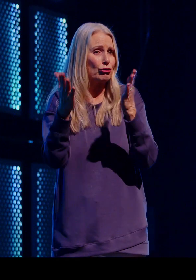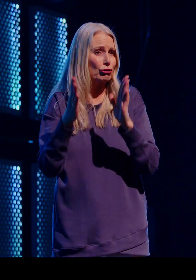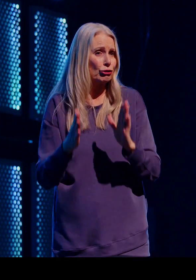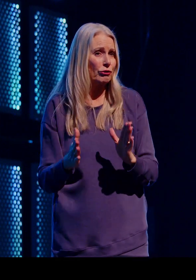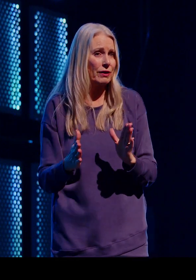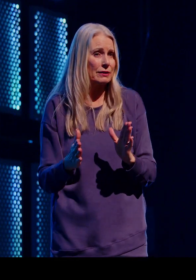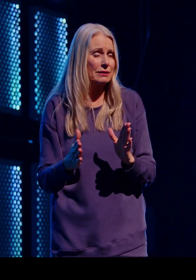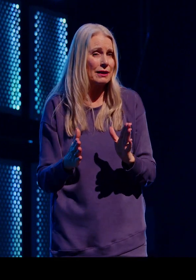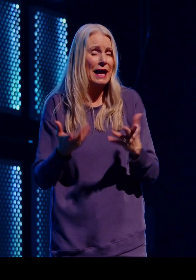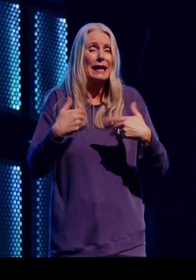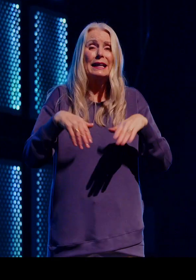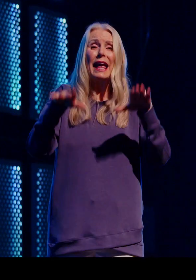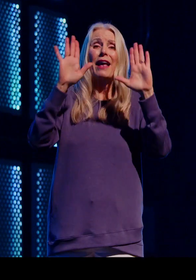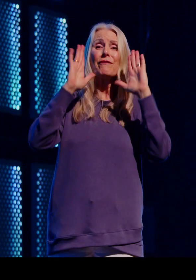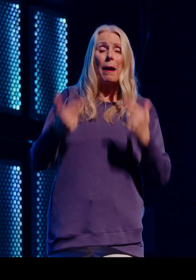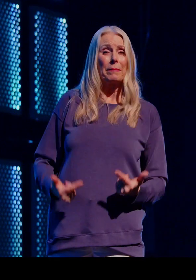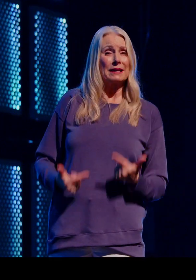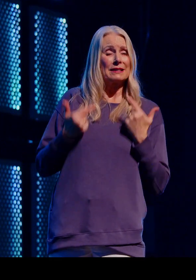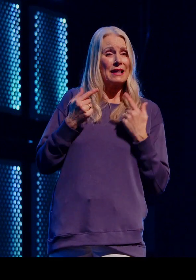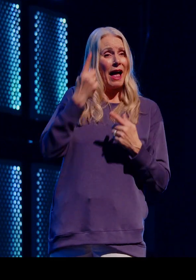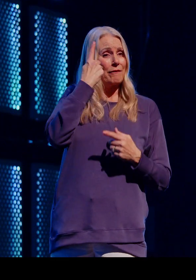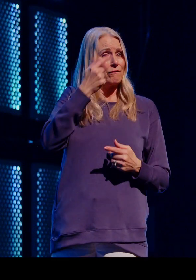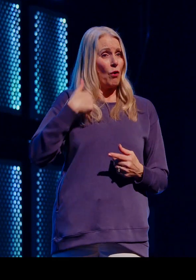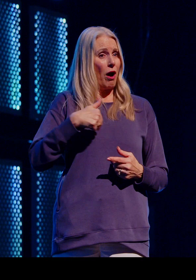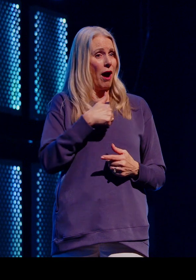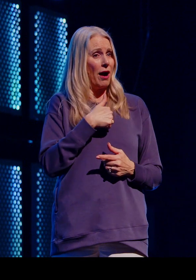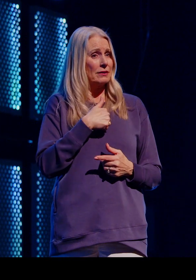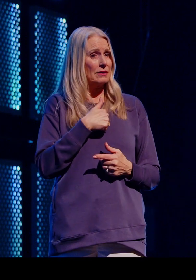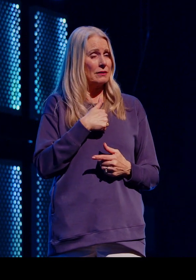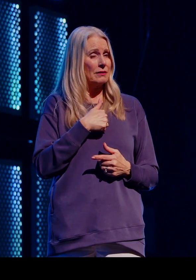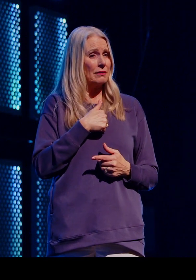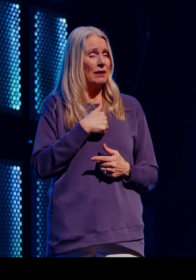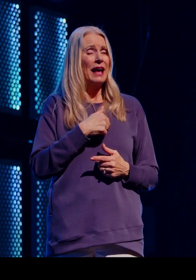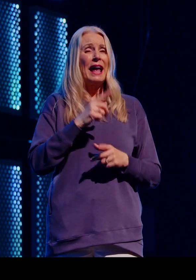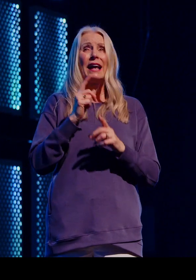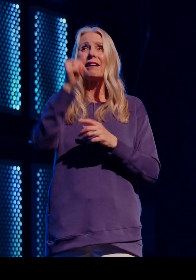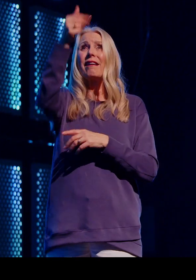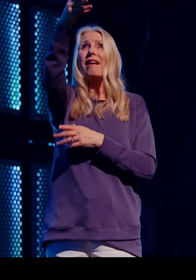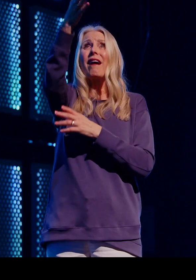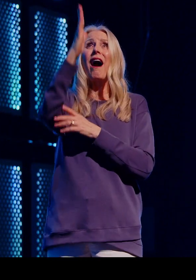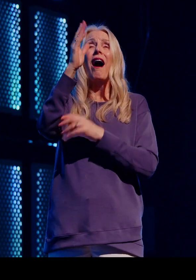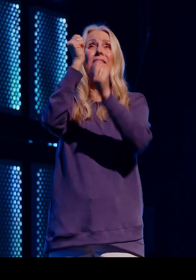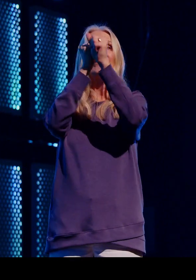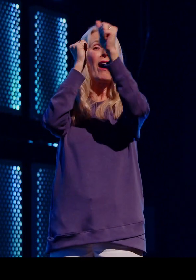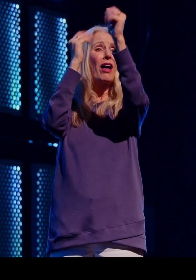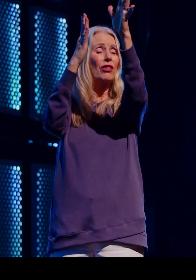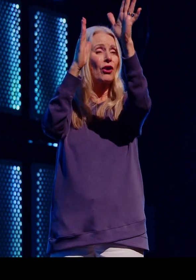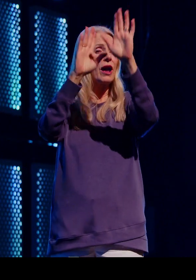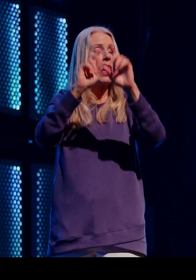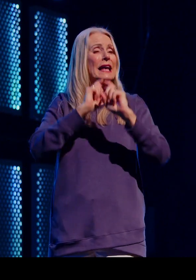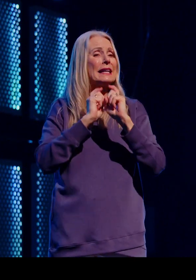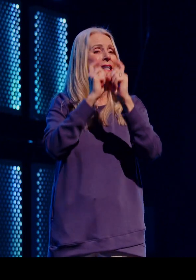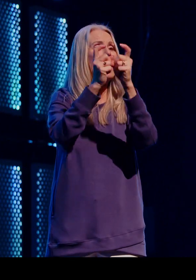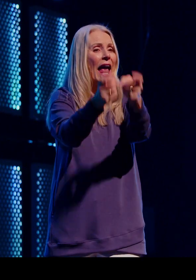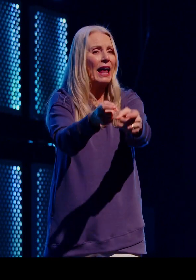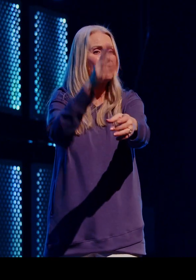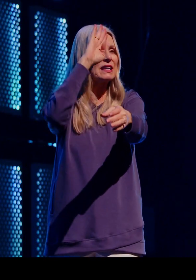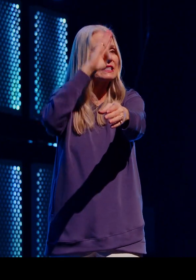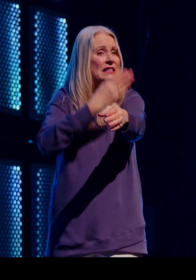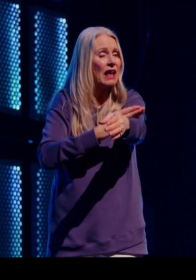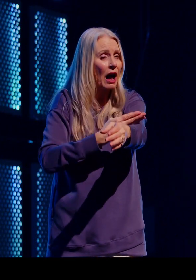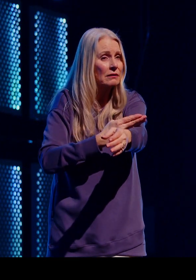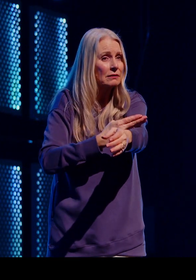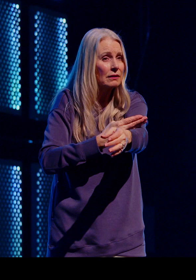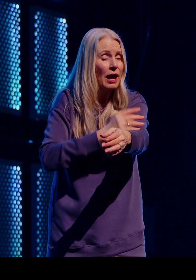us. God had given him his son to die on a cross on our behalf. This is what we needed. It was a service with